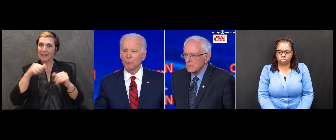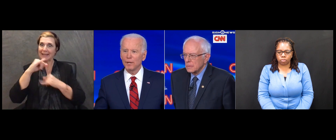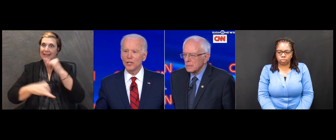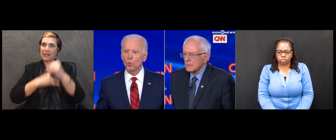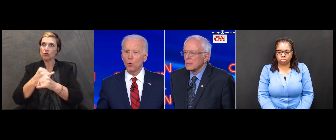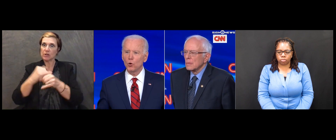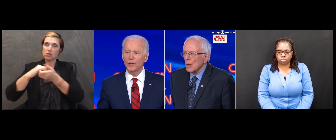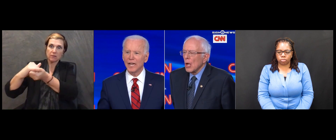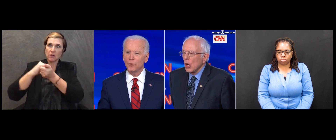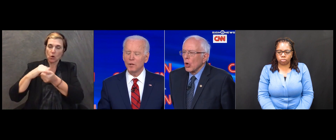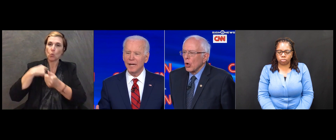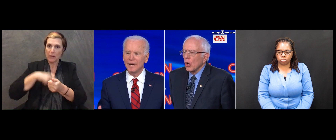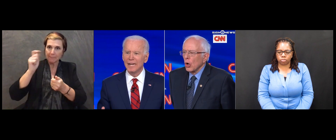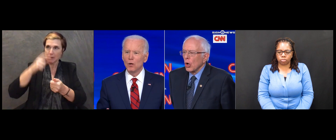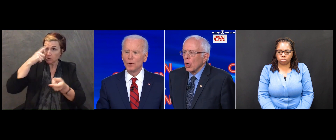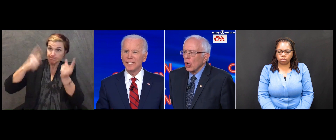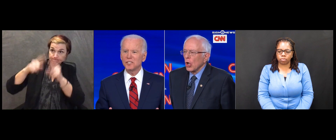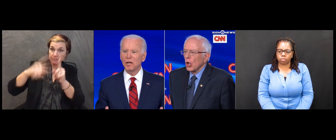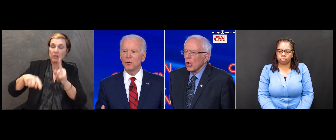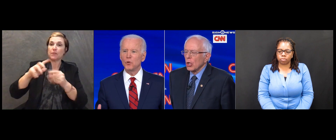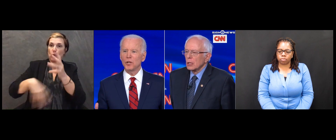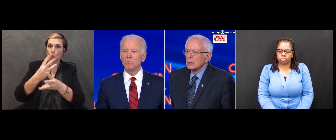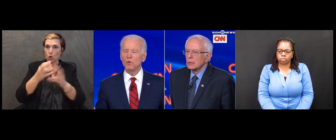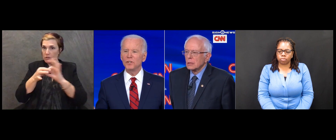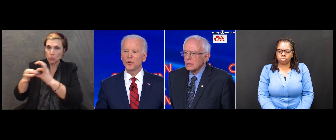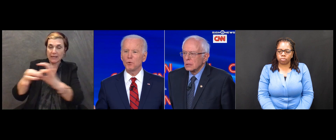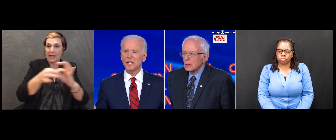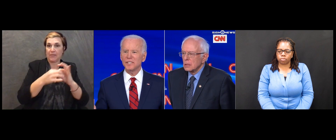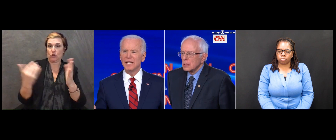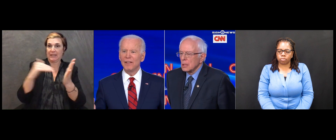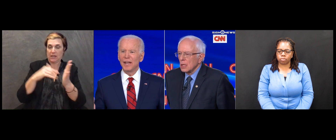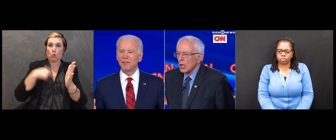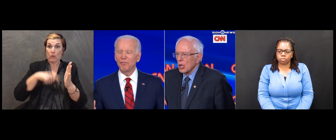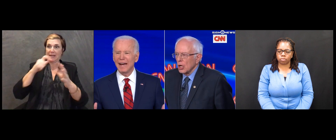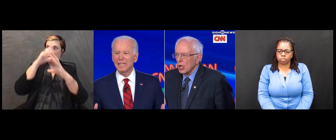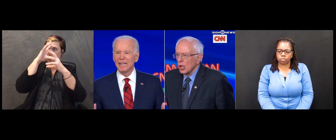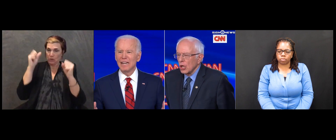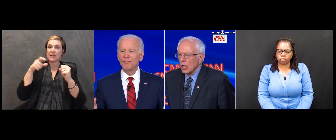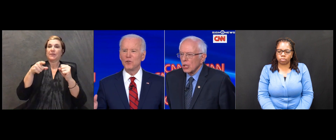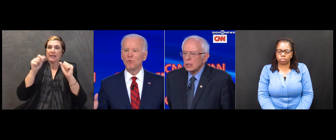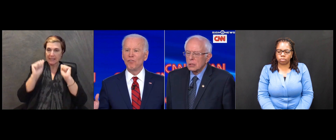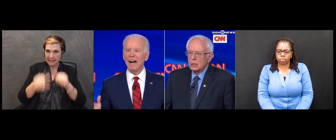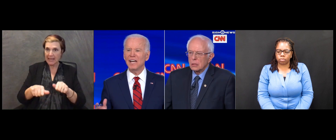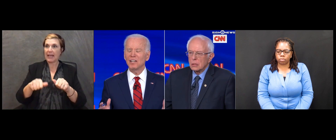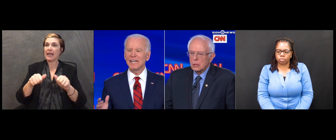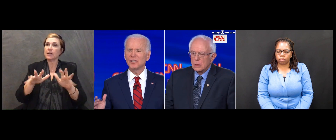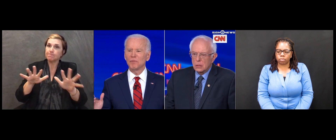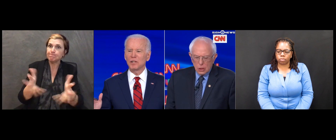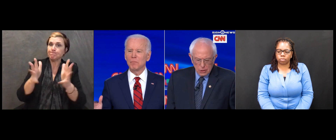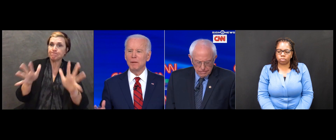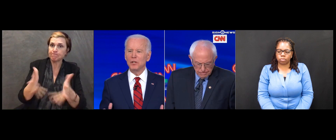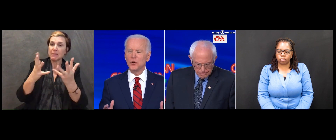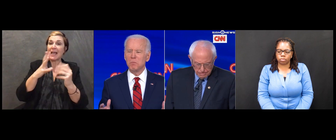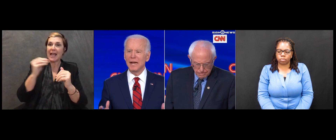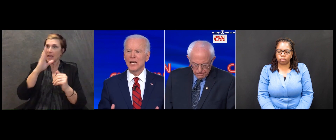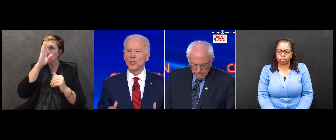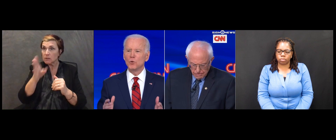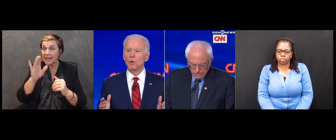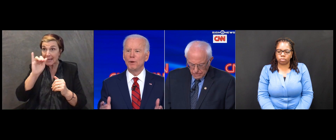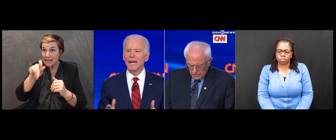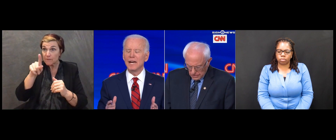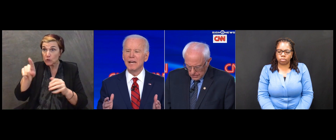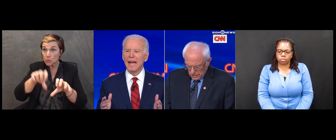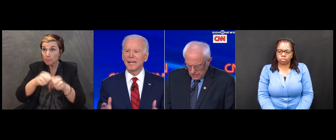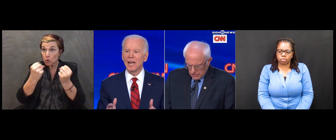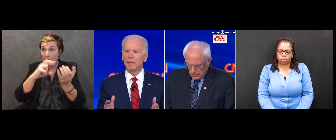someone who can bring the world together again. We need someone who can move in a direction that, in fact, If you violate the commitment you make, you